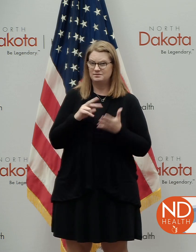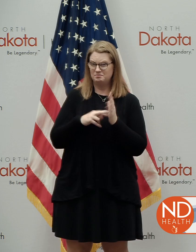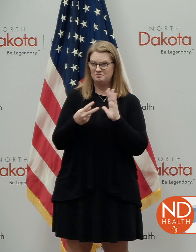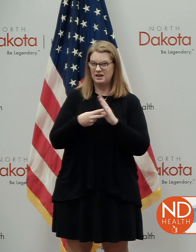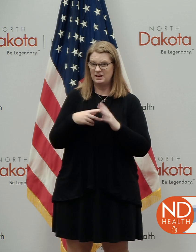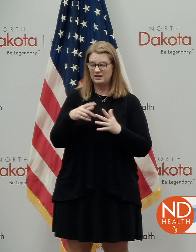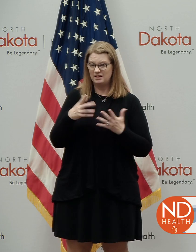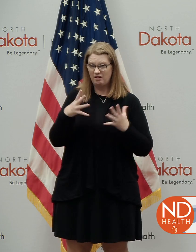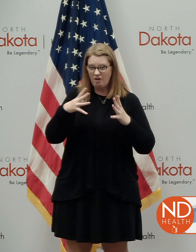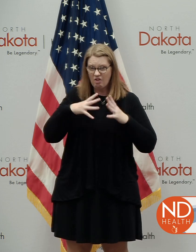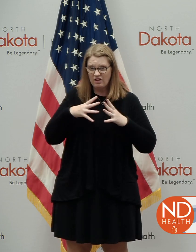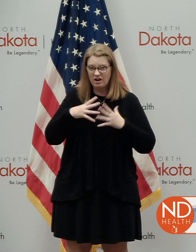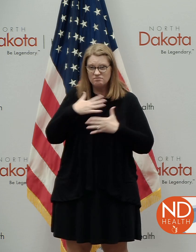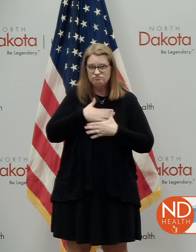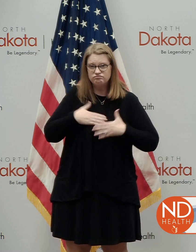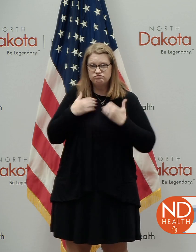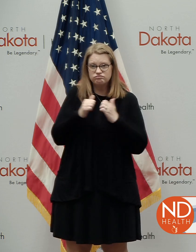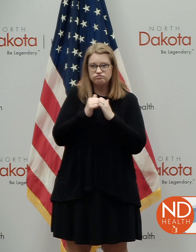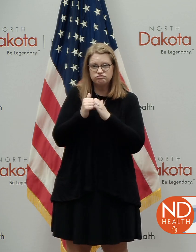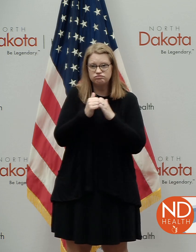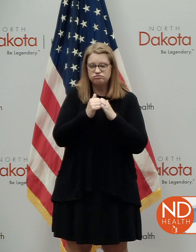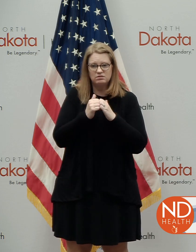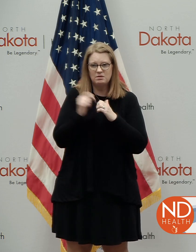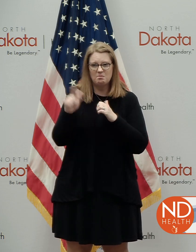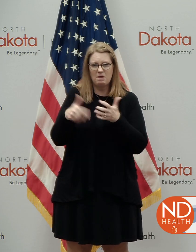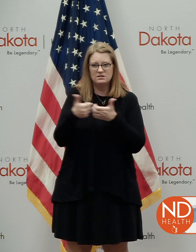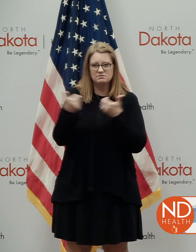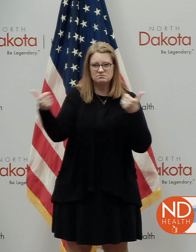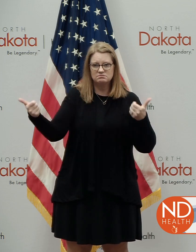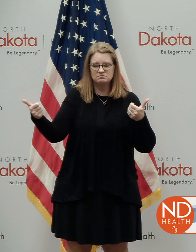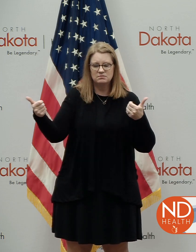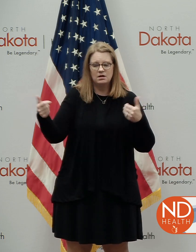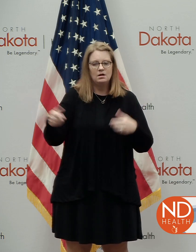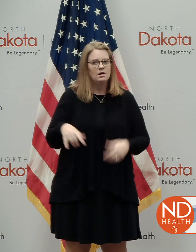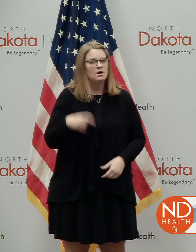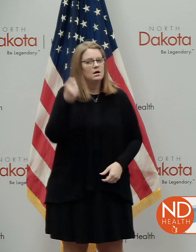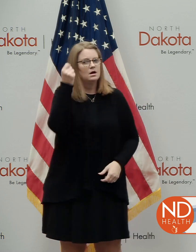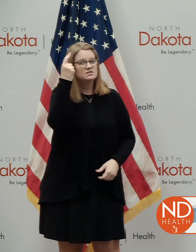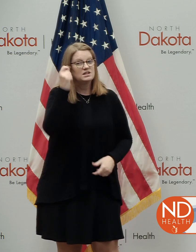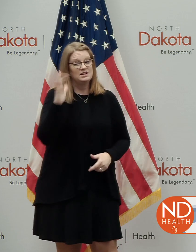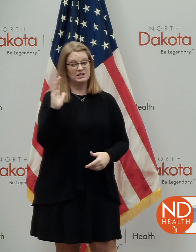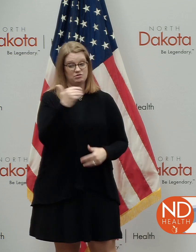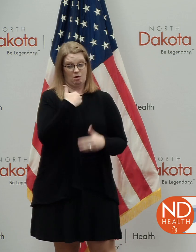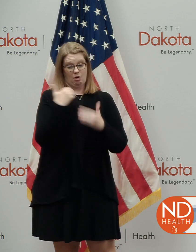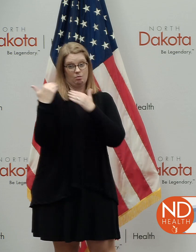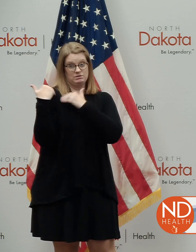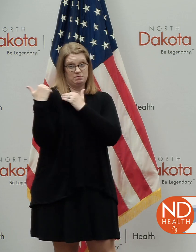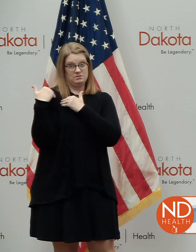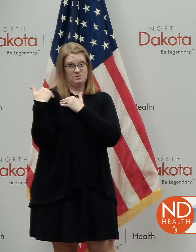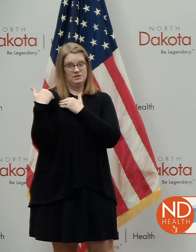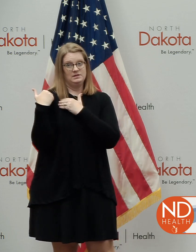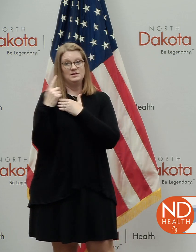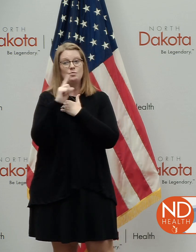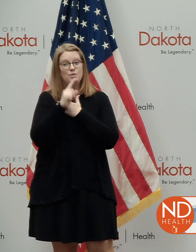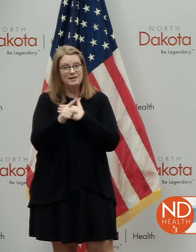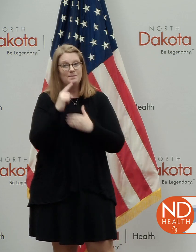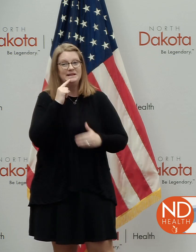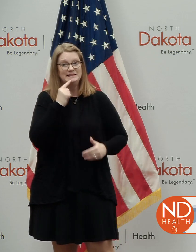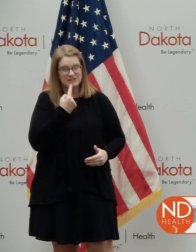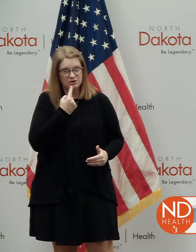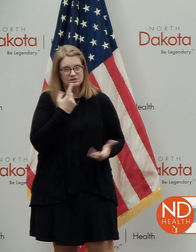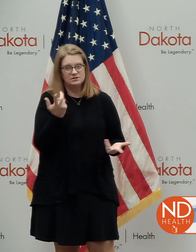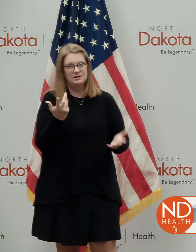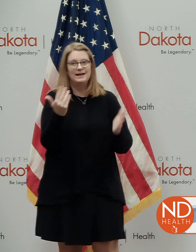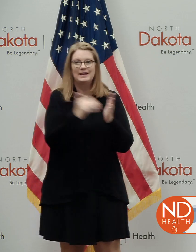holidays with our loved ones. So it's incumbent on each and every one of us to do what we can to take this virus seriously. As it's been